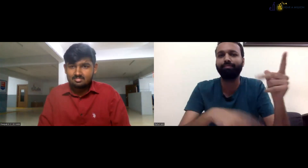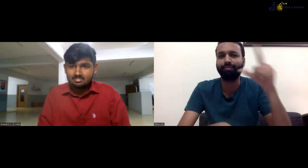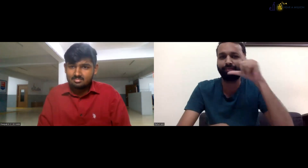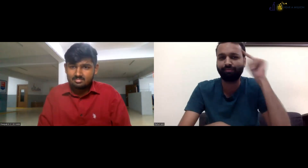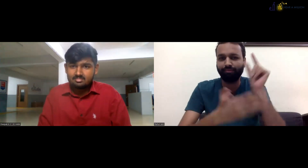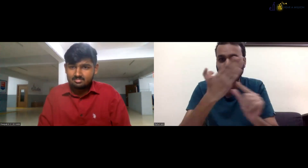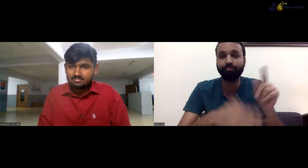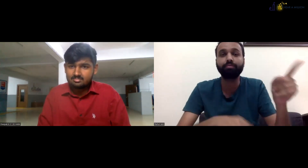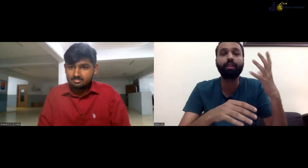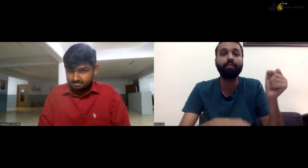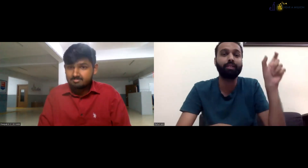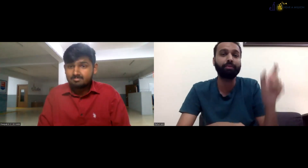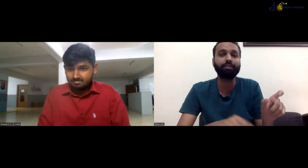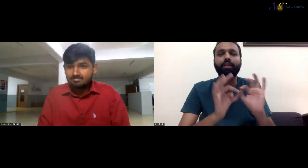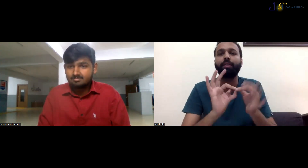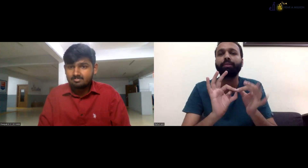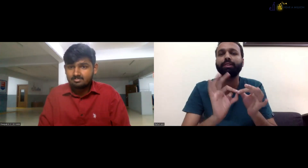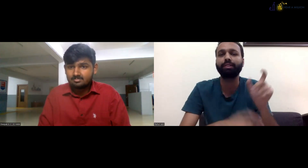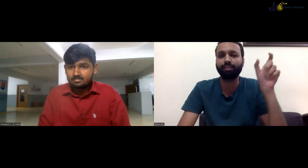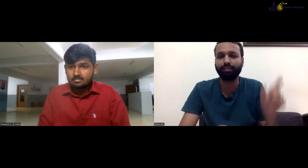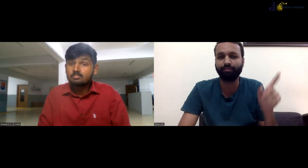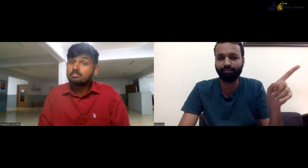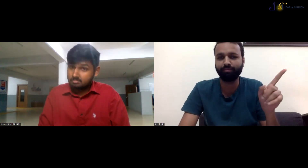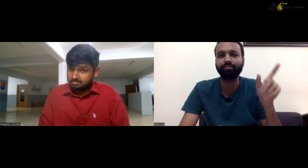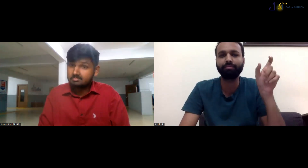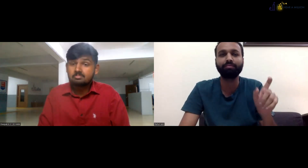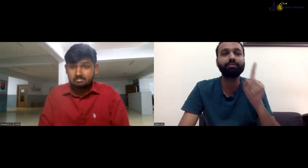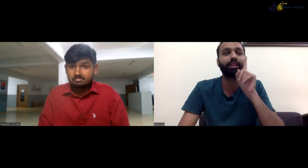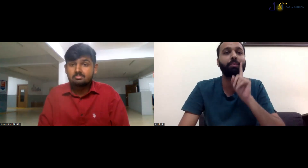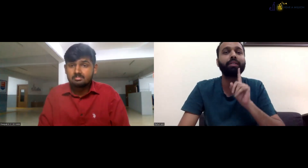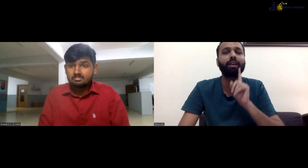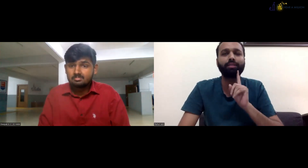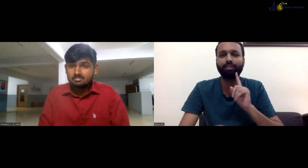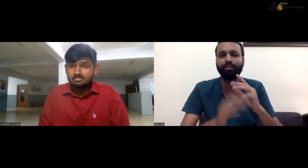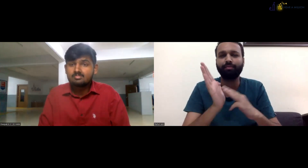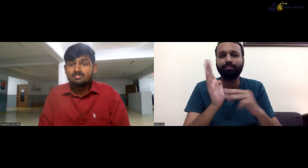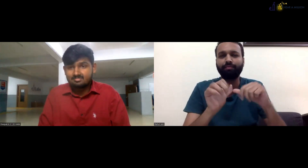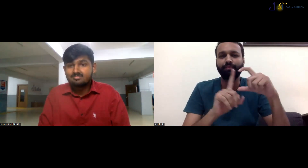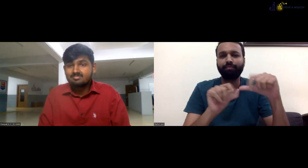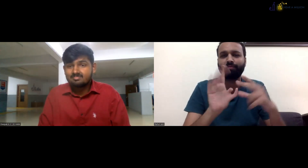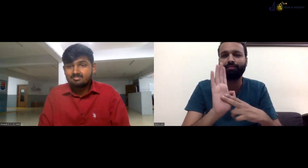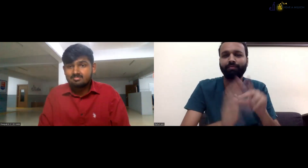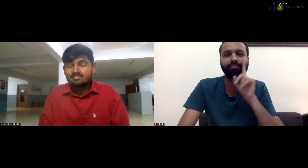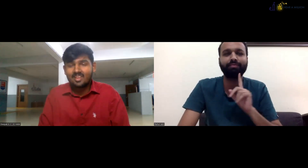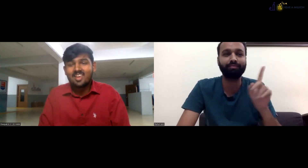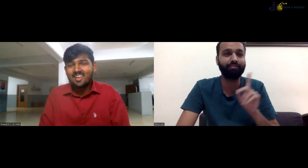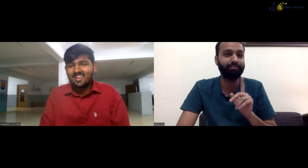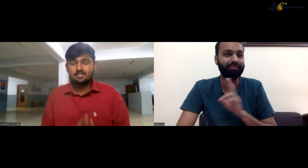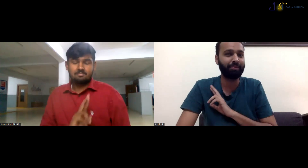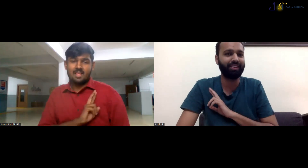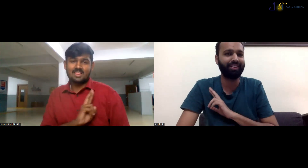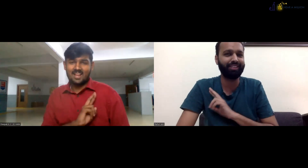thing is that when I went to Gallaudet University in USA, there was an interpreter. Uh, oh,